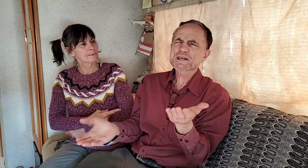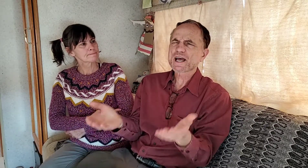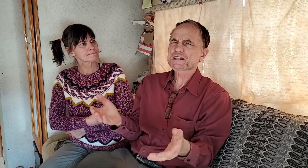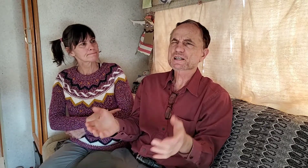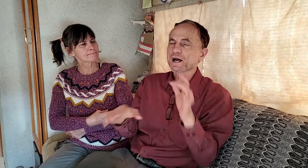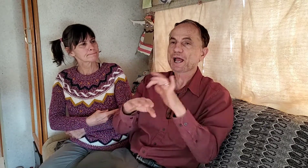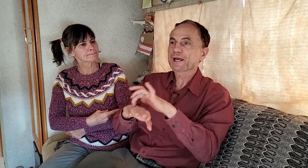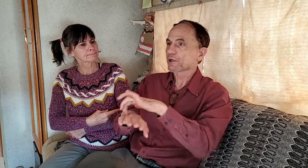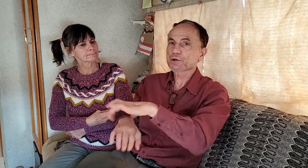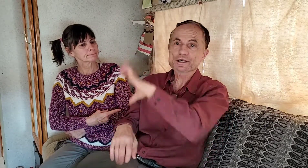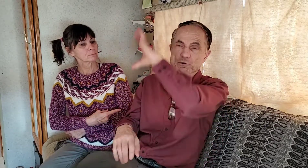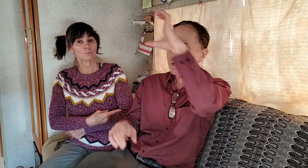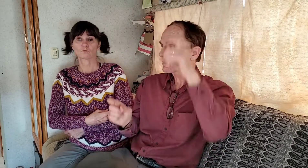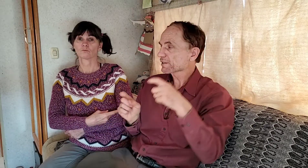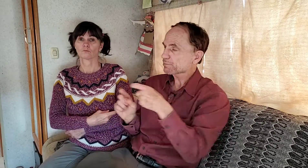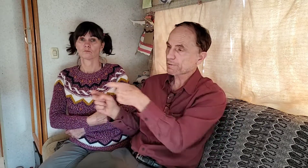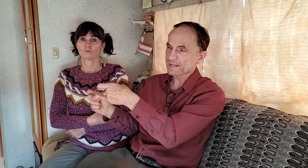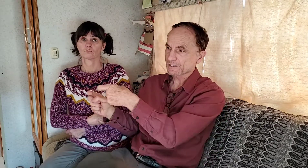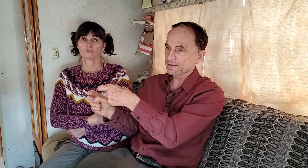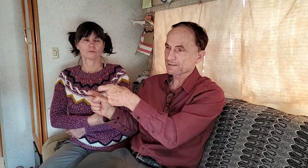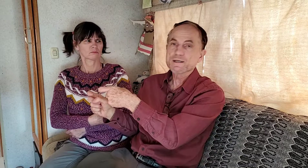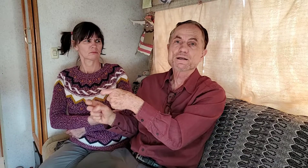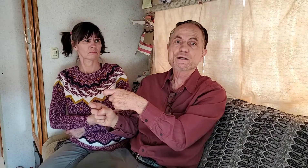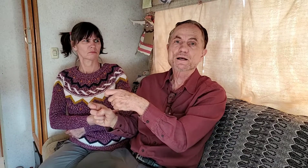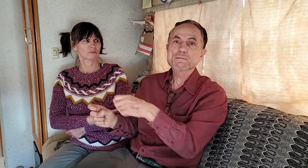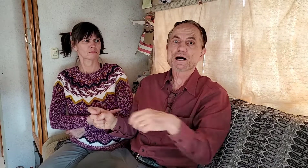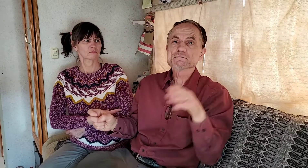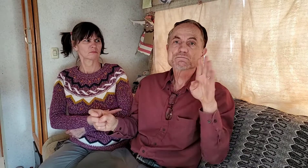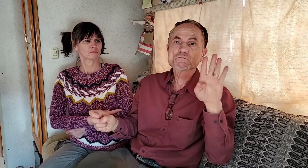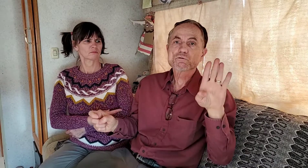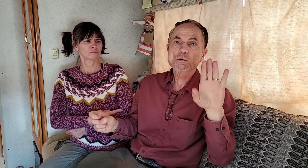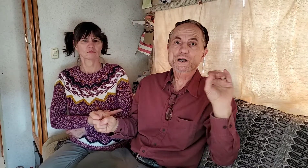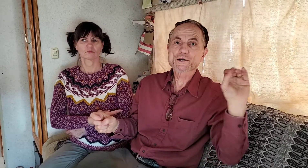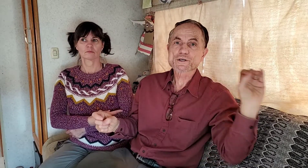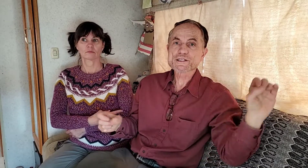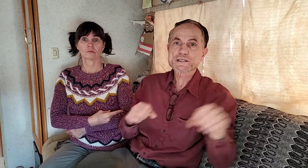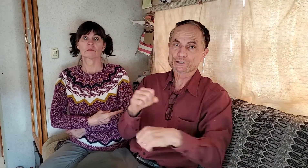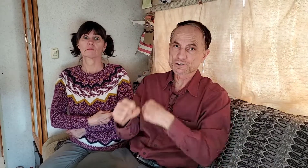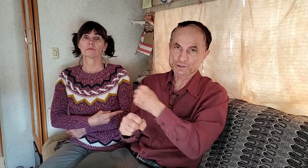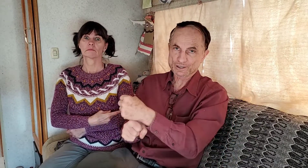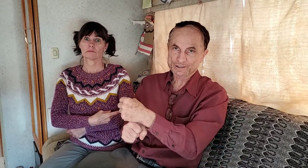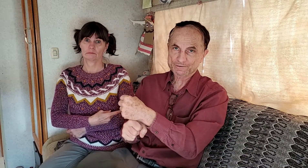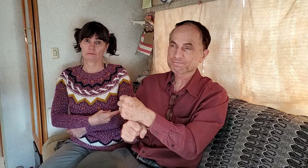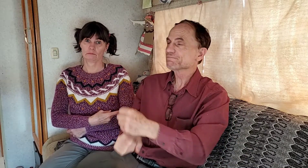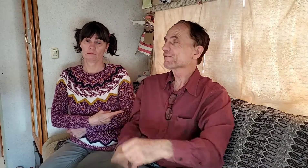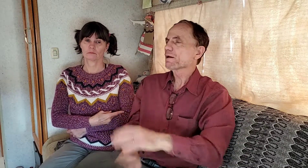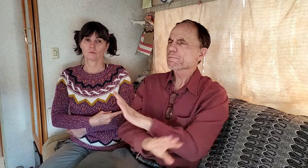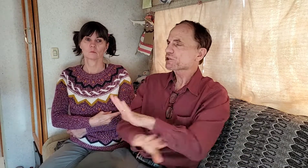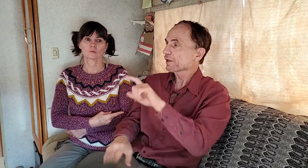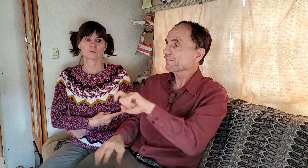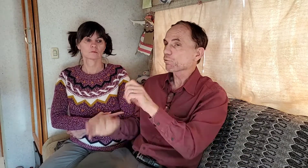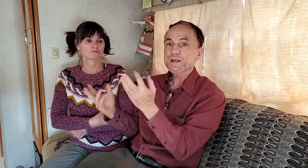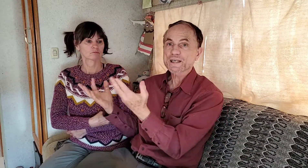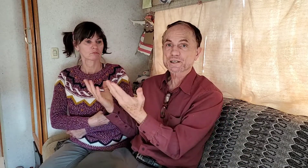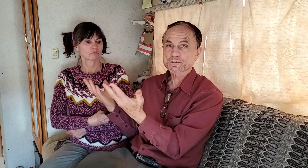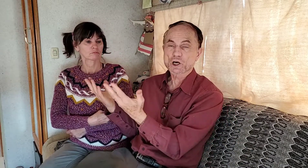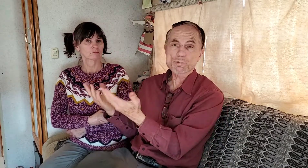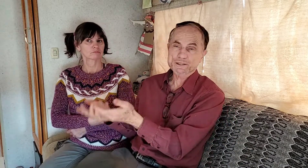as an early Christmas present, about 400 years early. But you don't have to wait that long to open it. Go